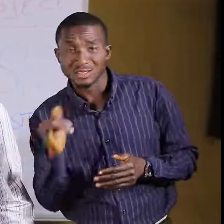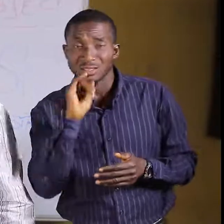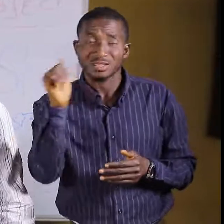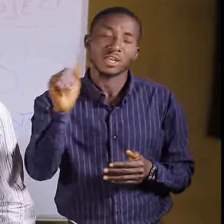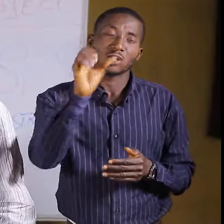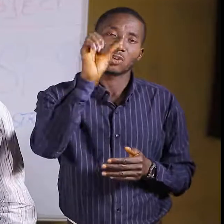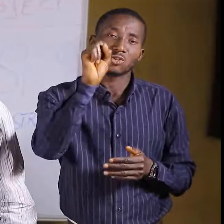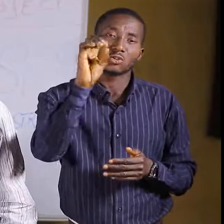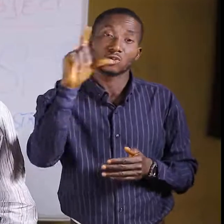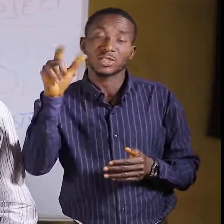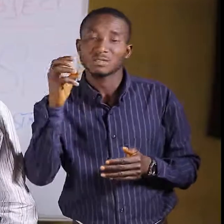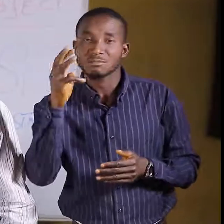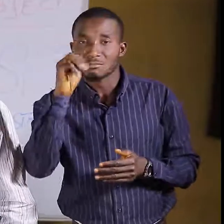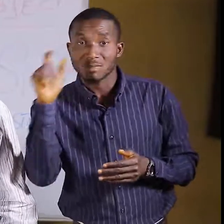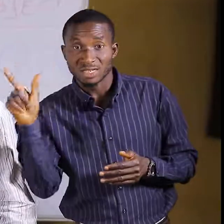solid matter